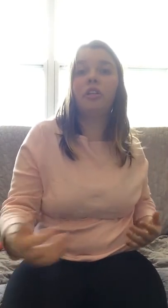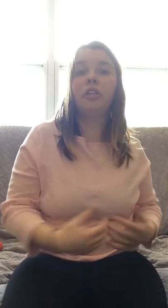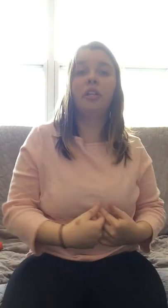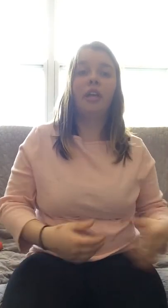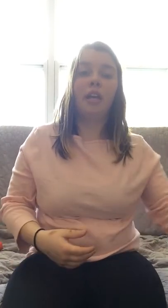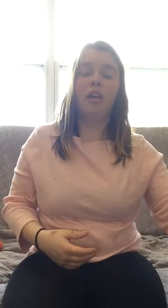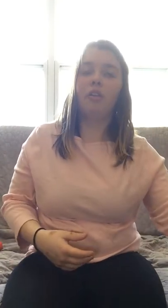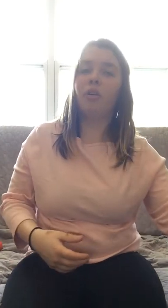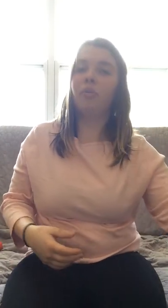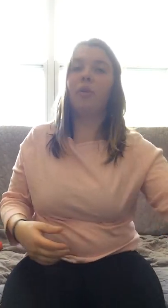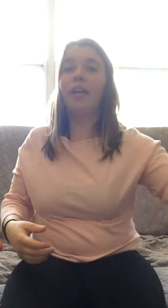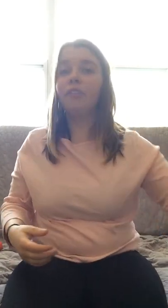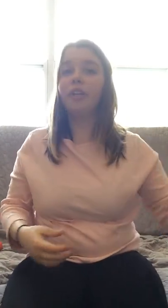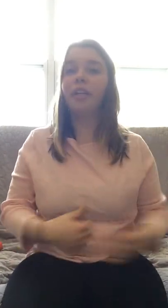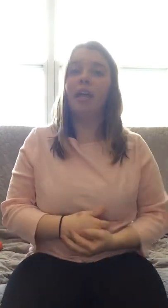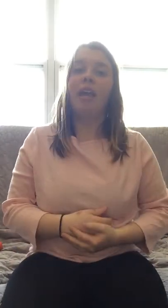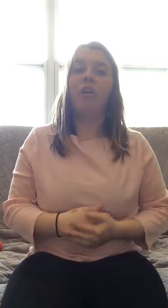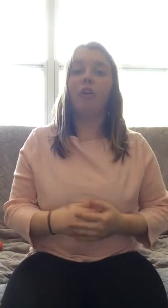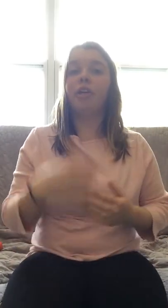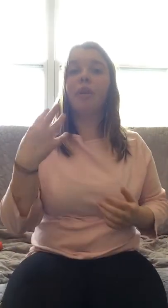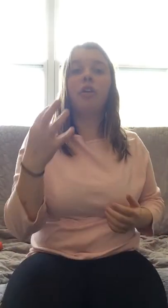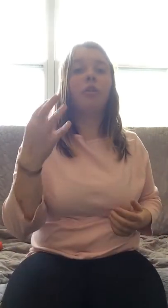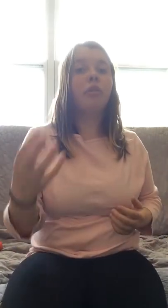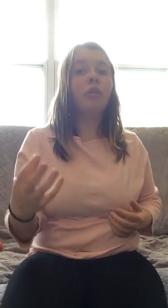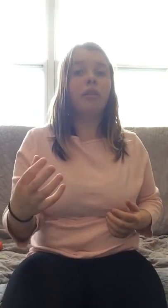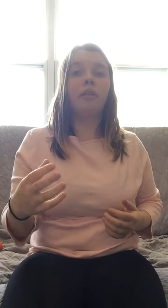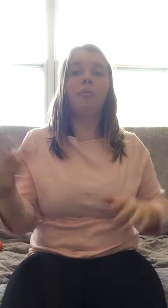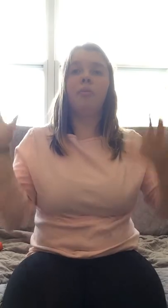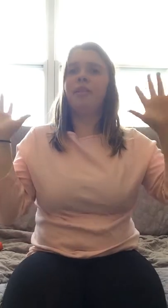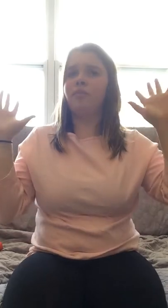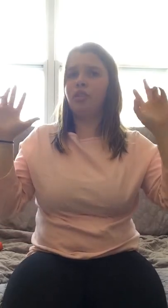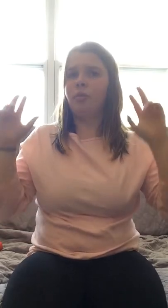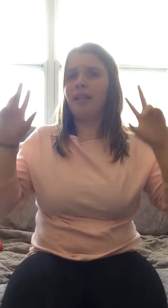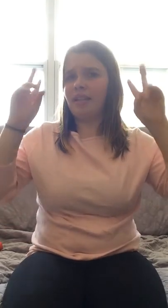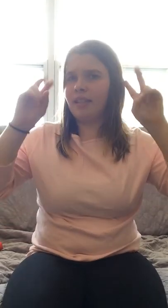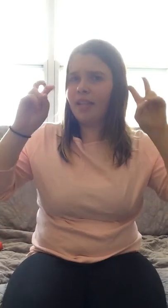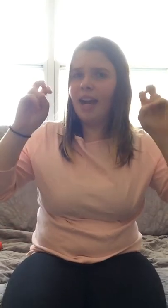learn, or whatever. Or you can make your own club, which will be like